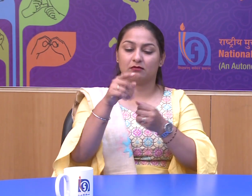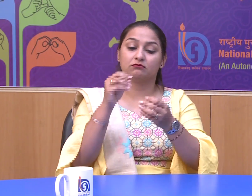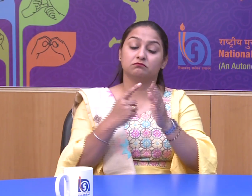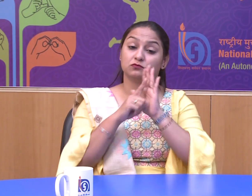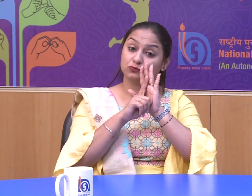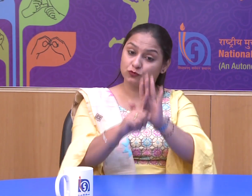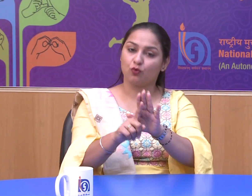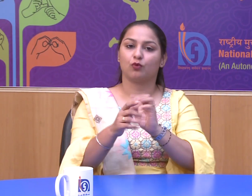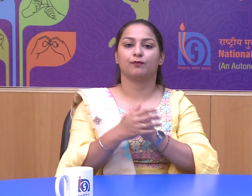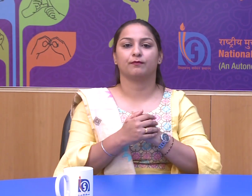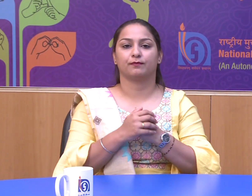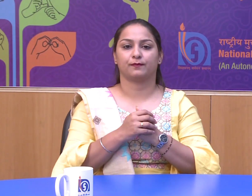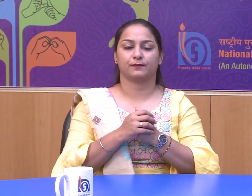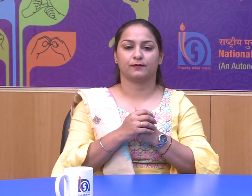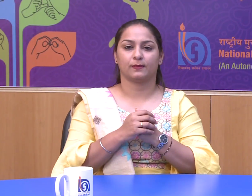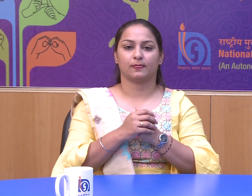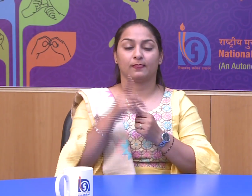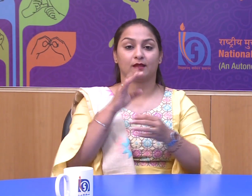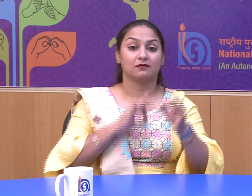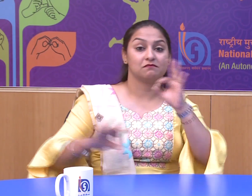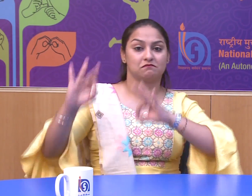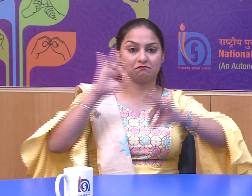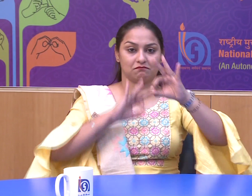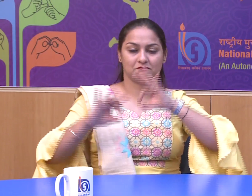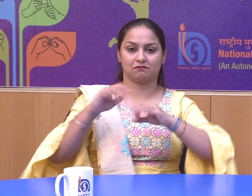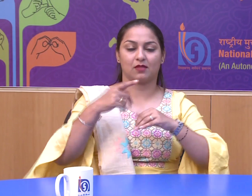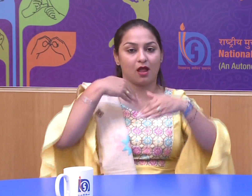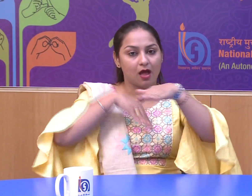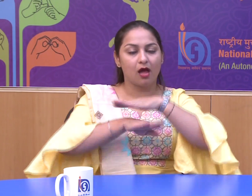mentions in his Natya Shastra